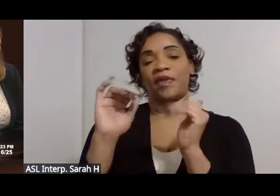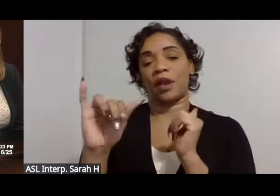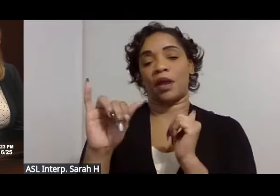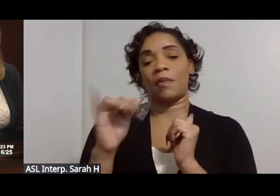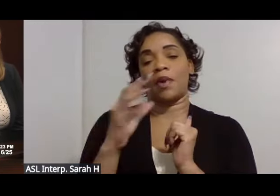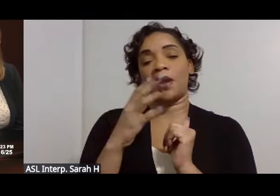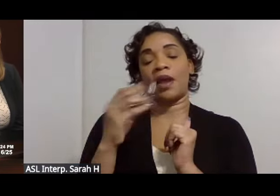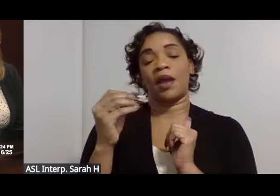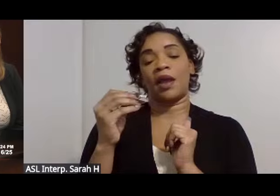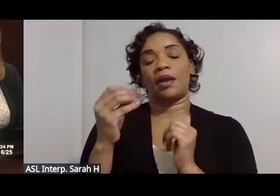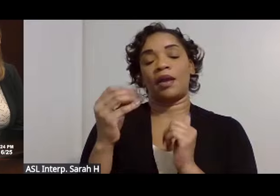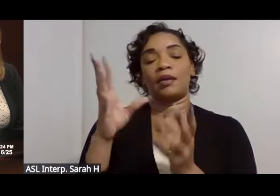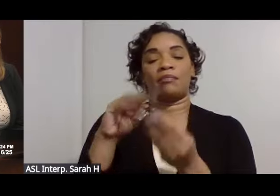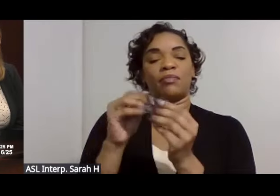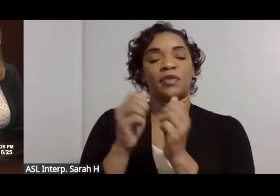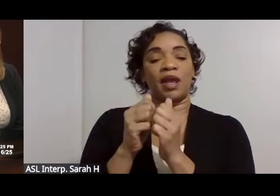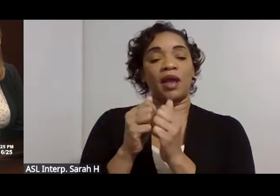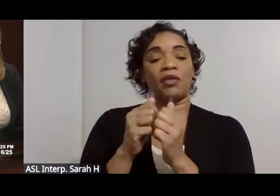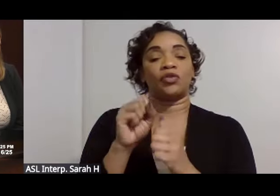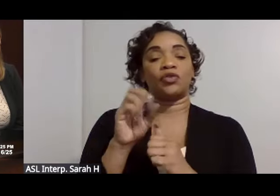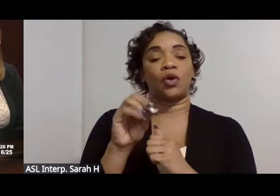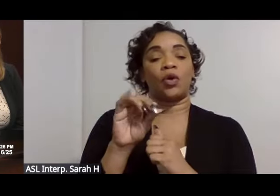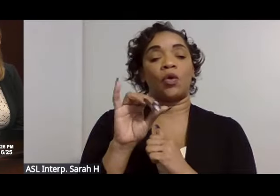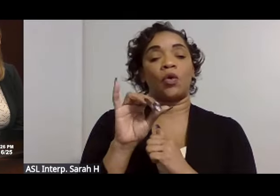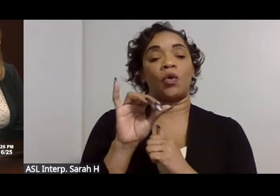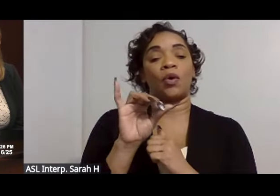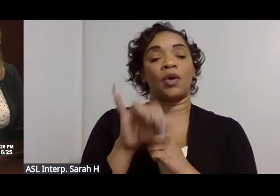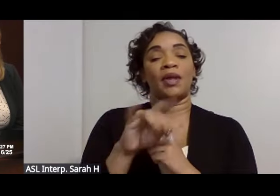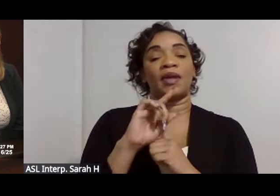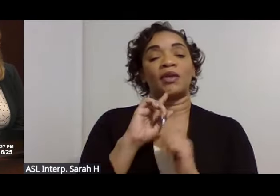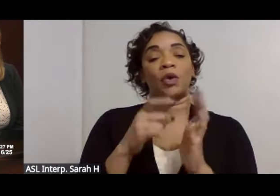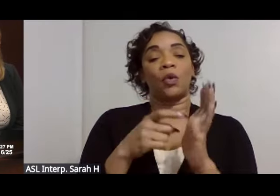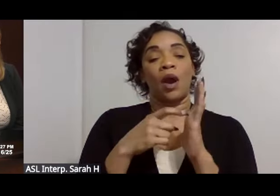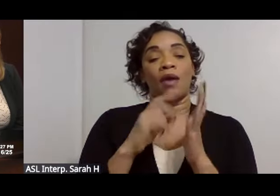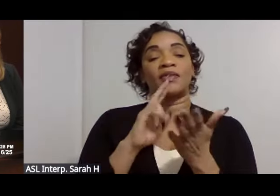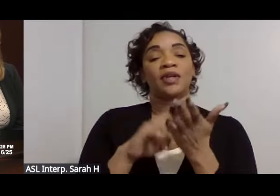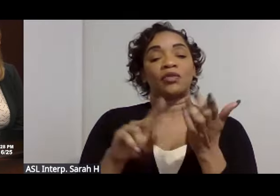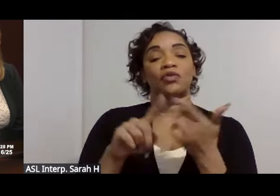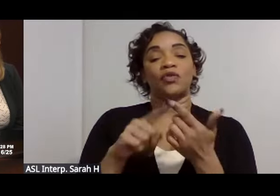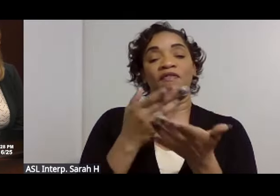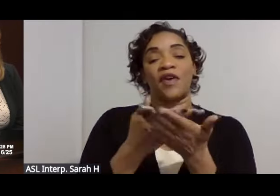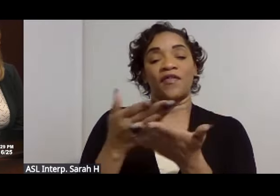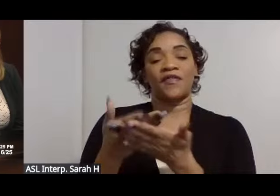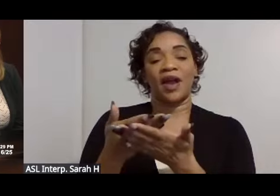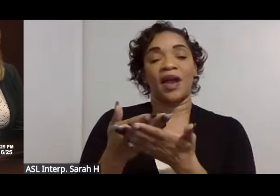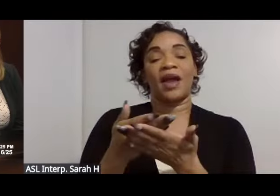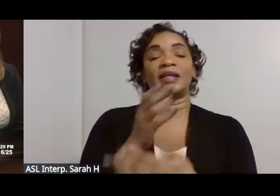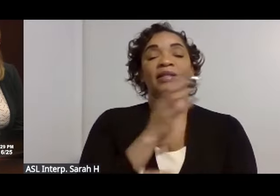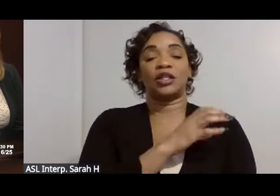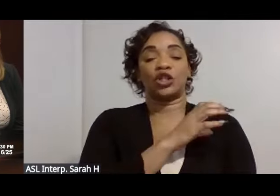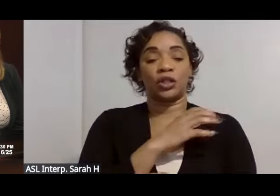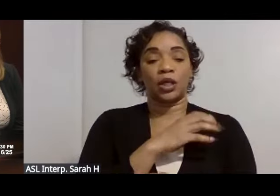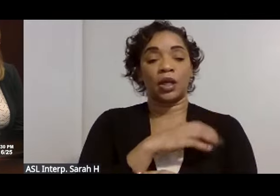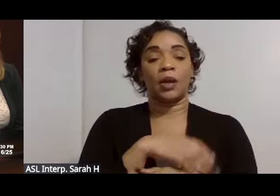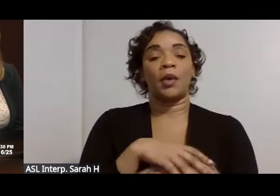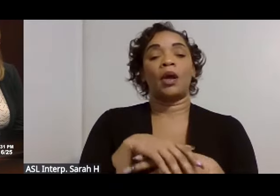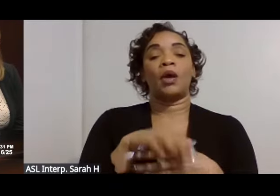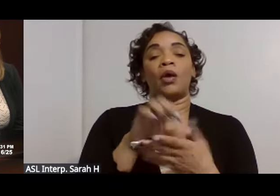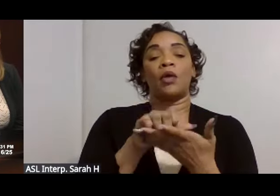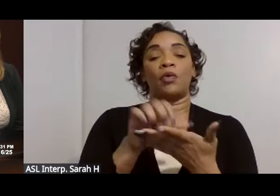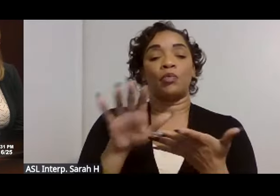of the Secretary of State. So it's required the Secretary to verify citizenship, document citizenship, remove non-citizens using